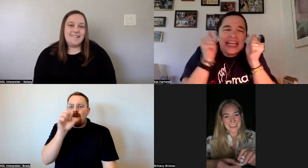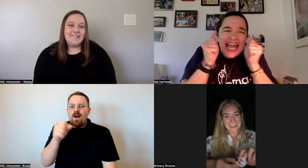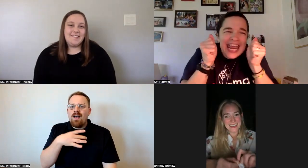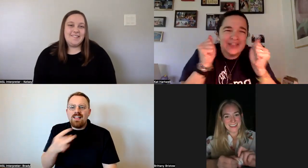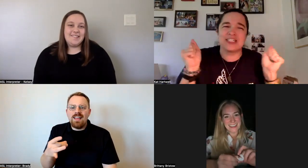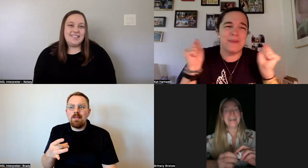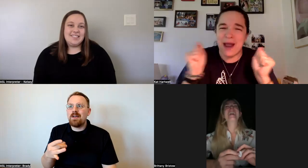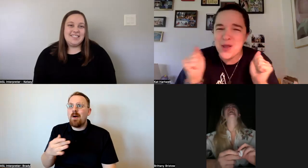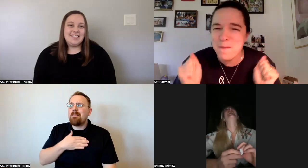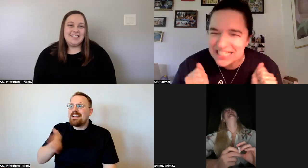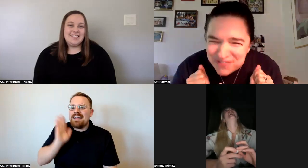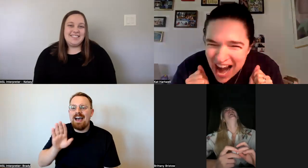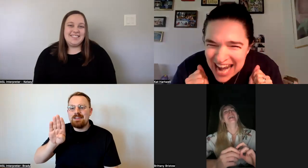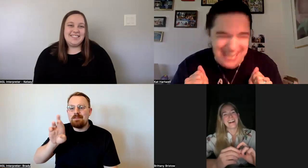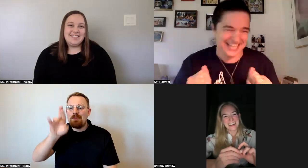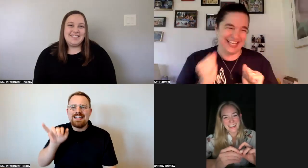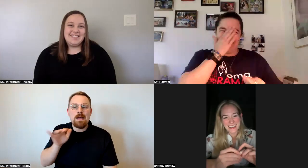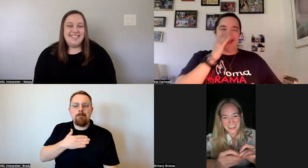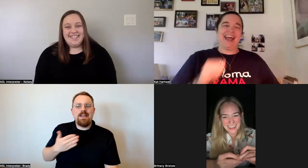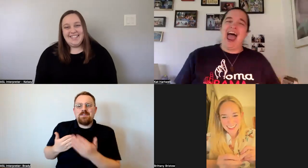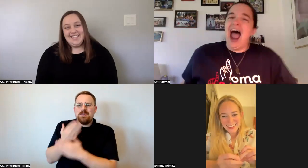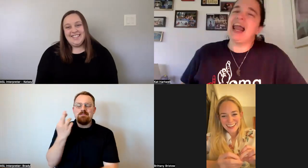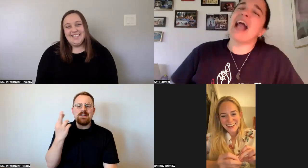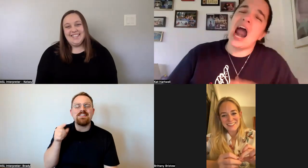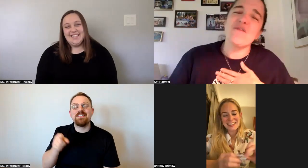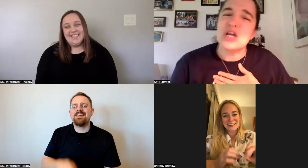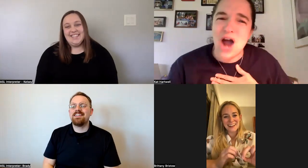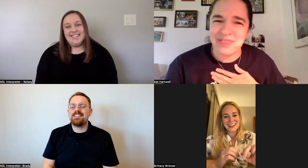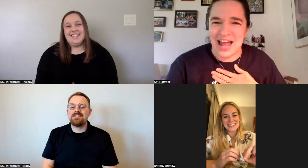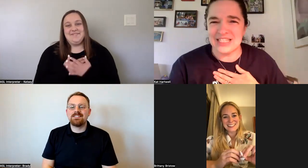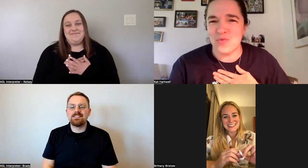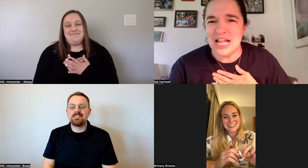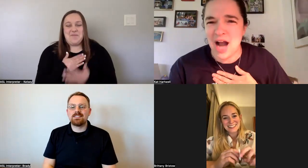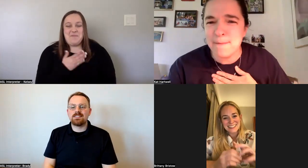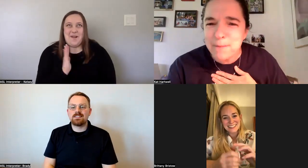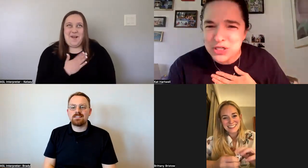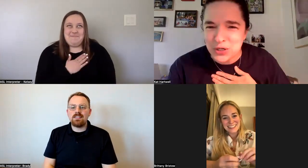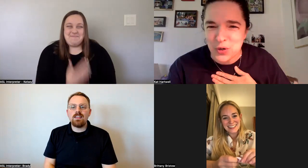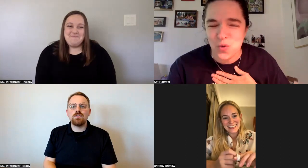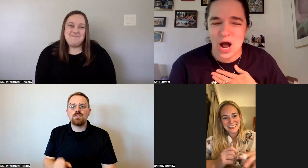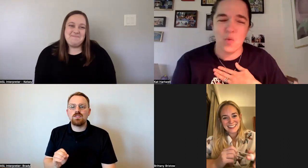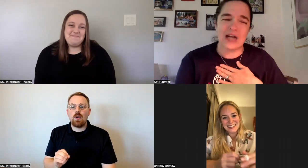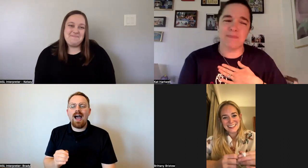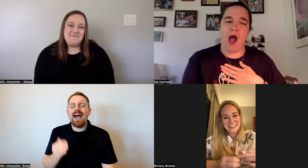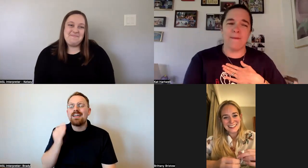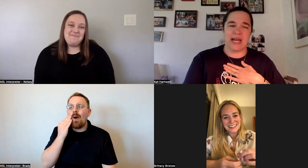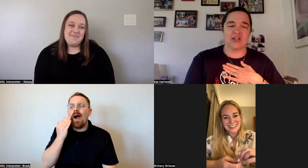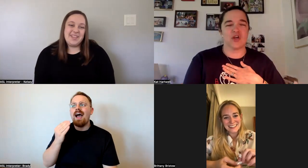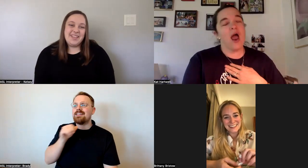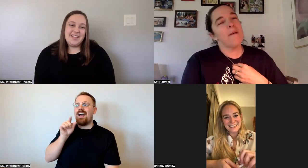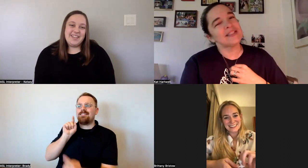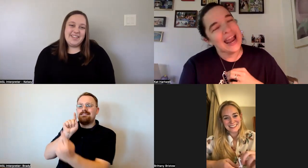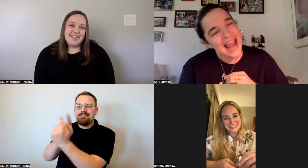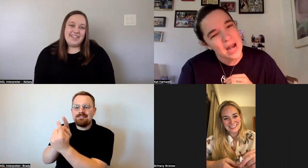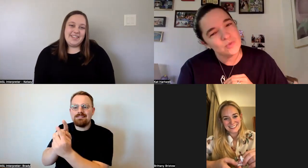God, Brittany, she could be my new best friend. And I kind of regret that I didn't really come up to do West Palm